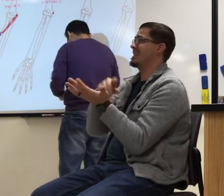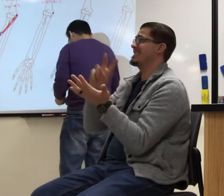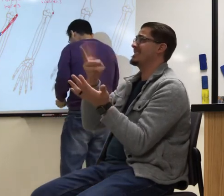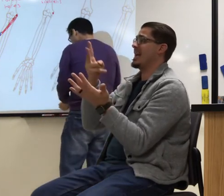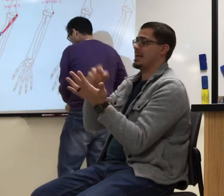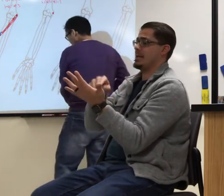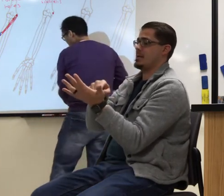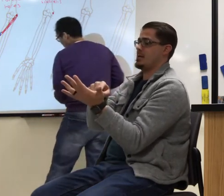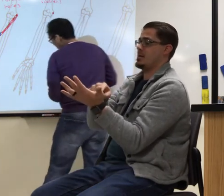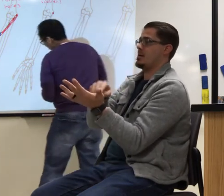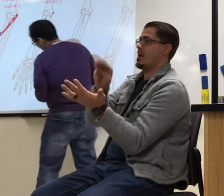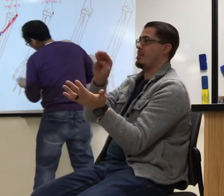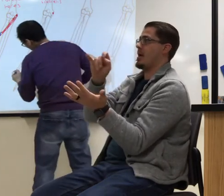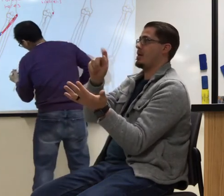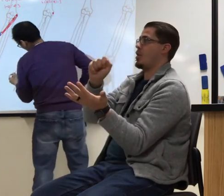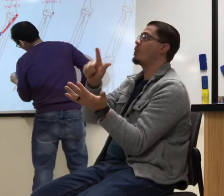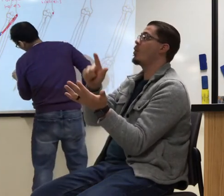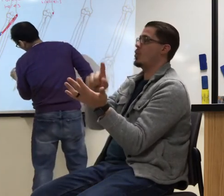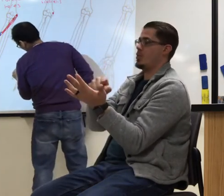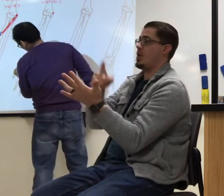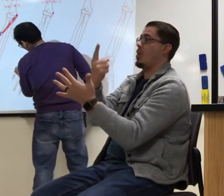going to insert right there.